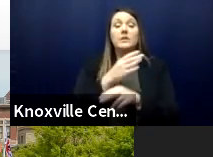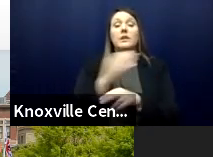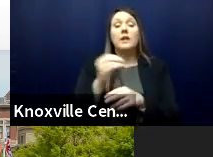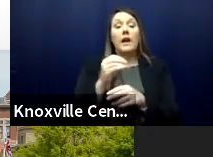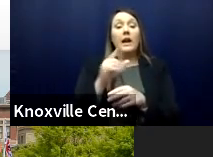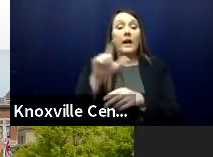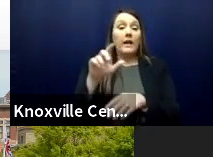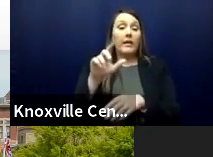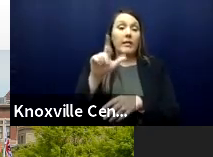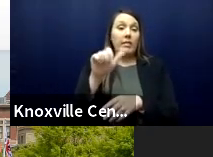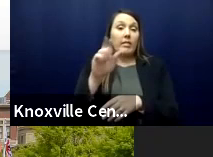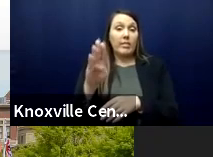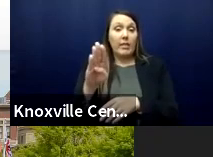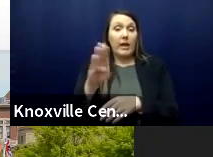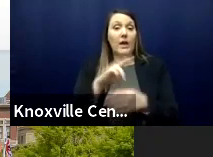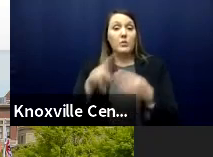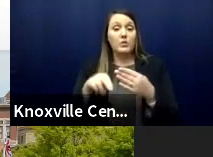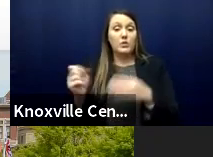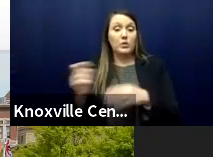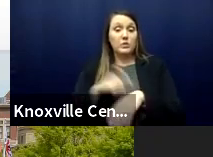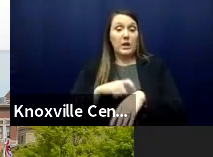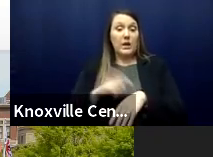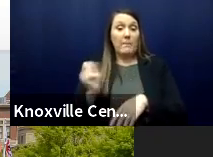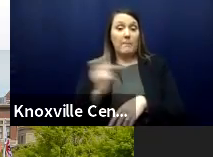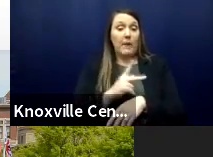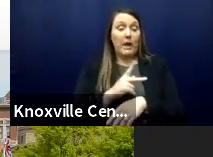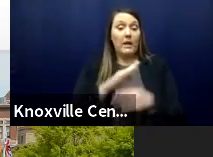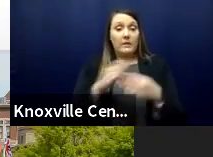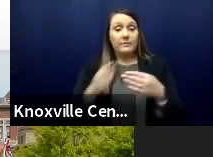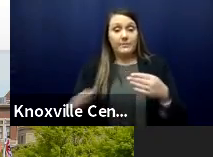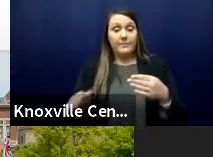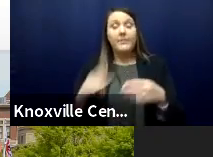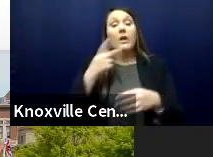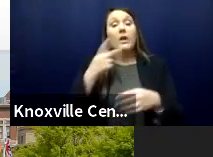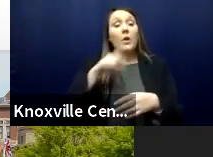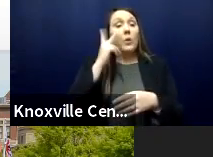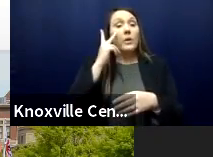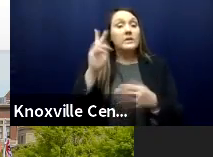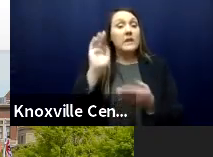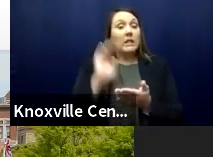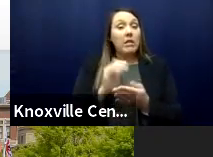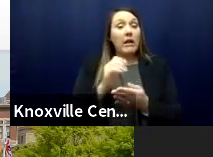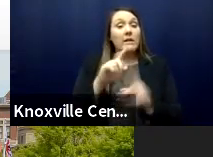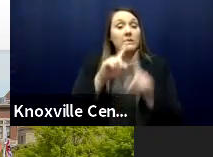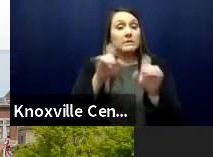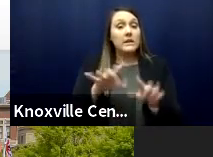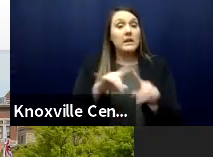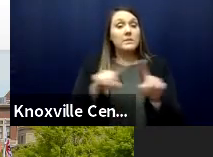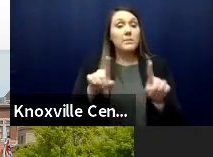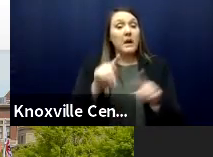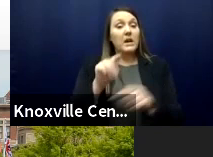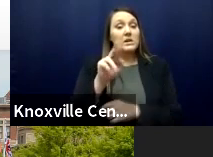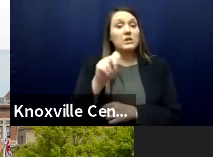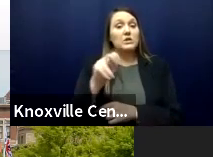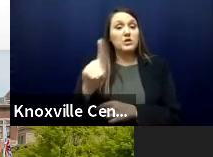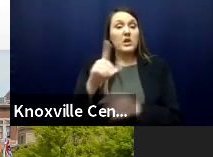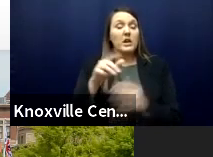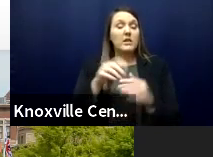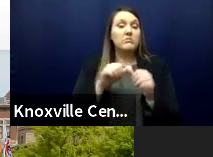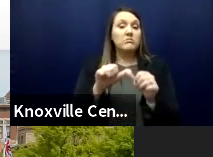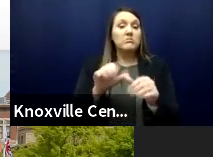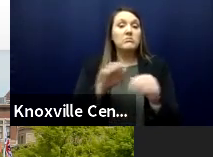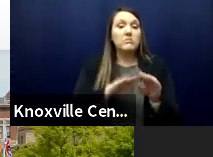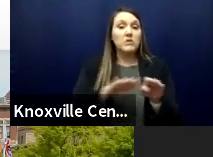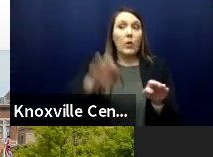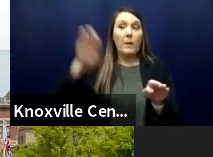decreasing. While we have seen a slight decline in testing volume community-wide, the overall trend does continue to move upward, as you can see by the